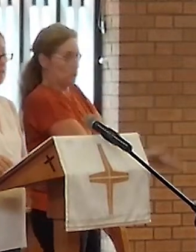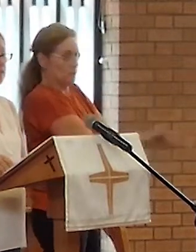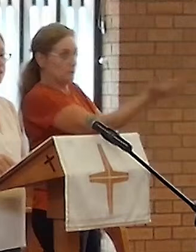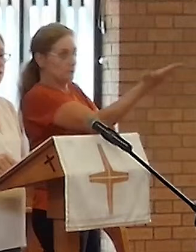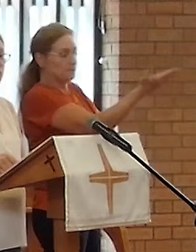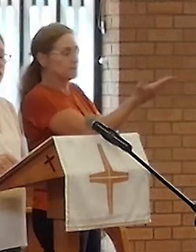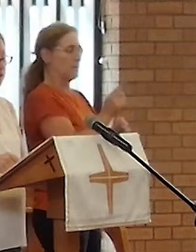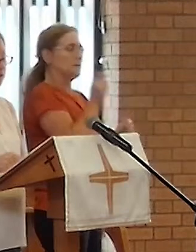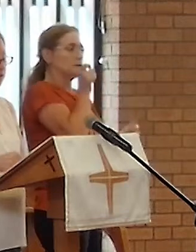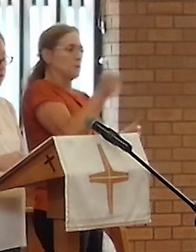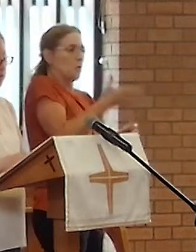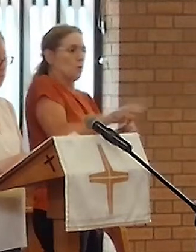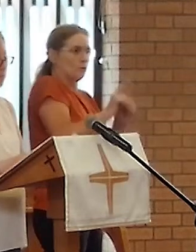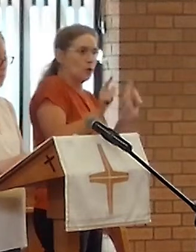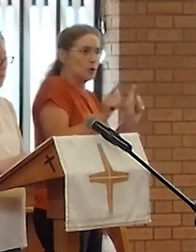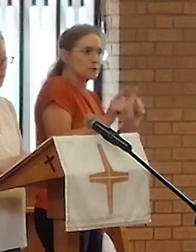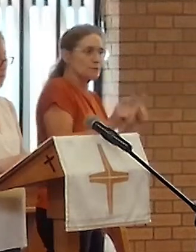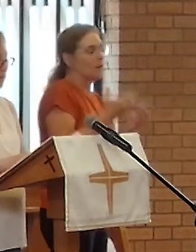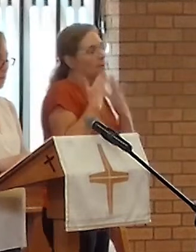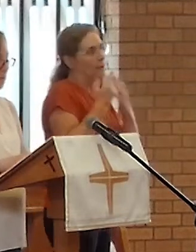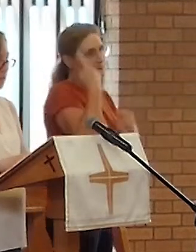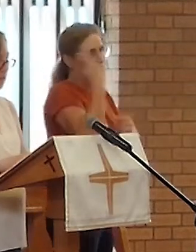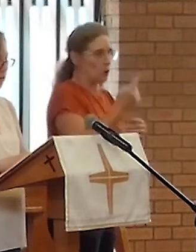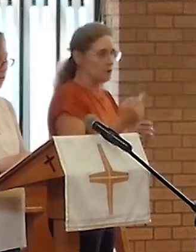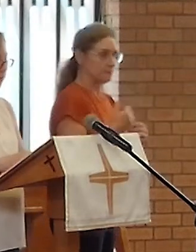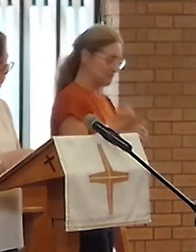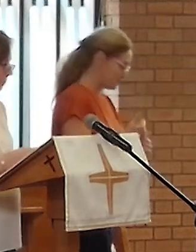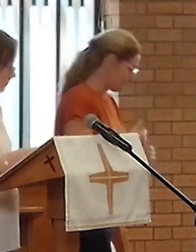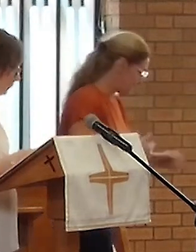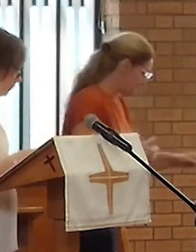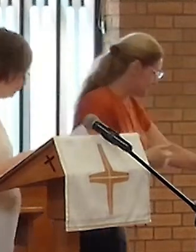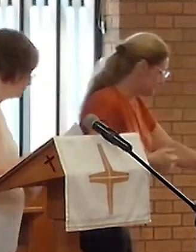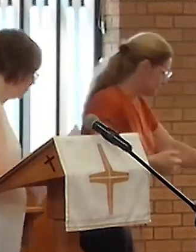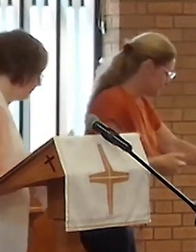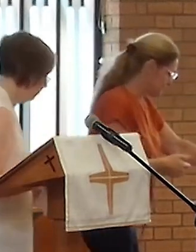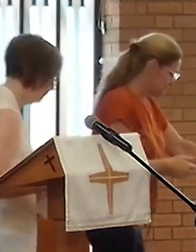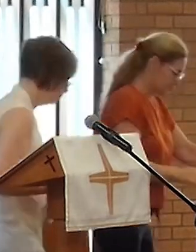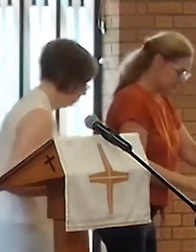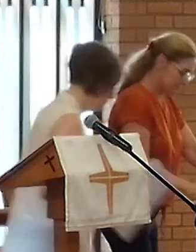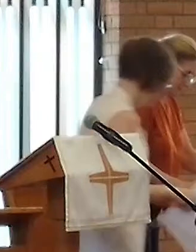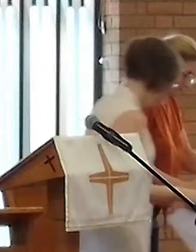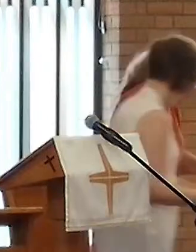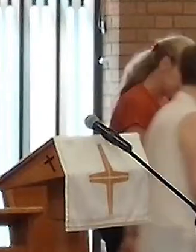This is the word of the Lord. Thanks be to God.